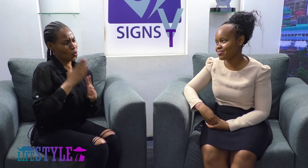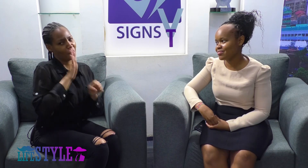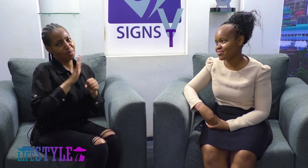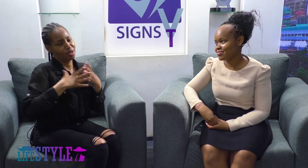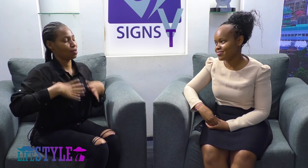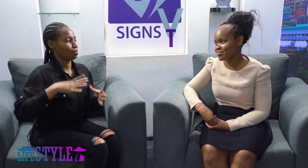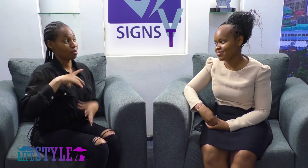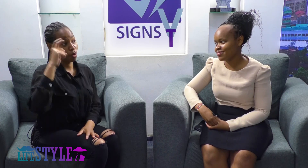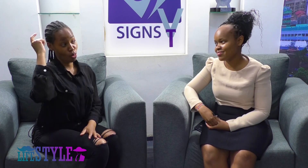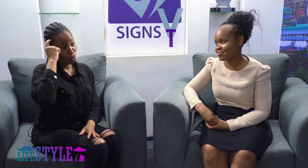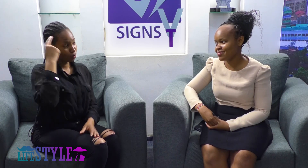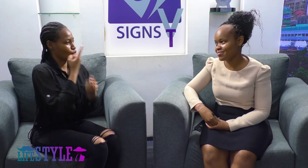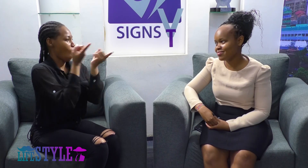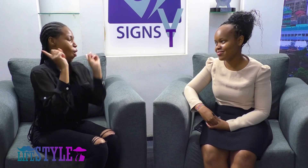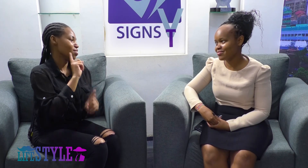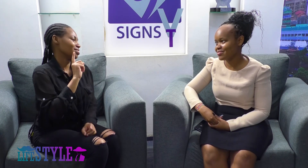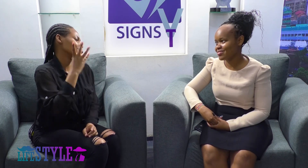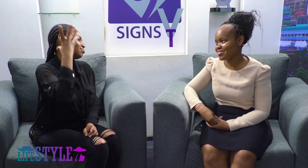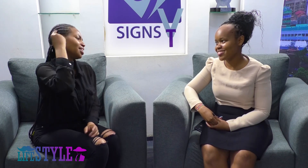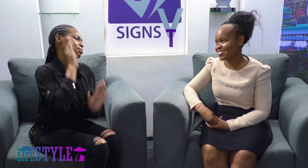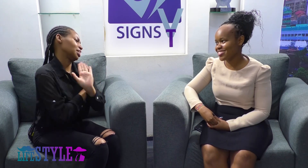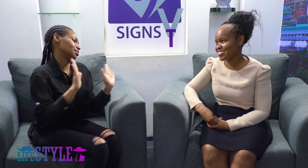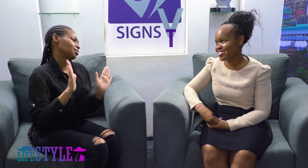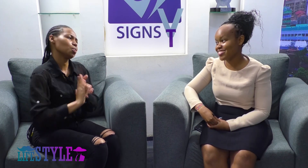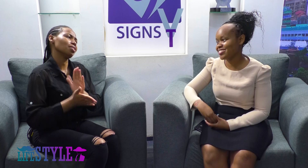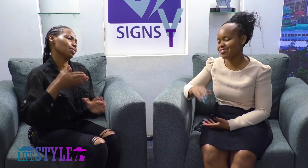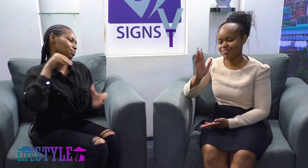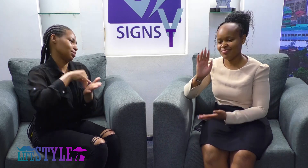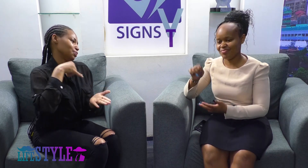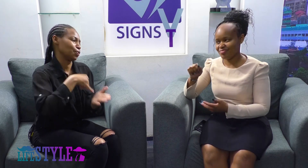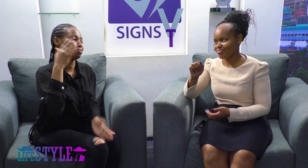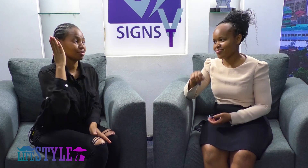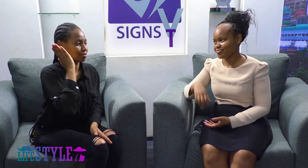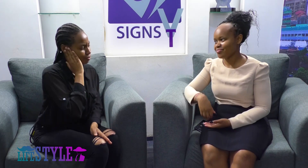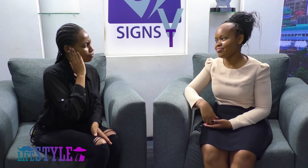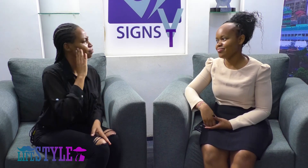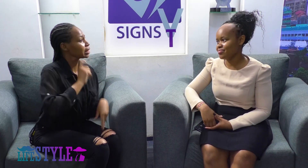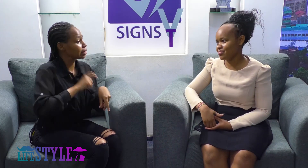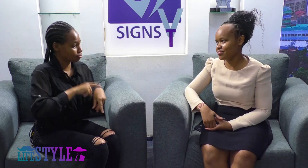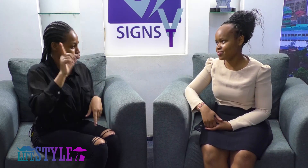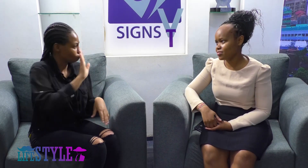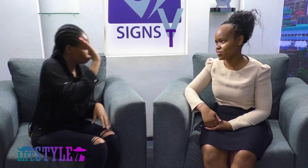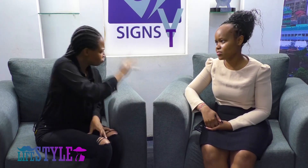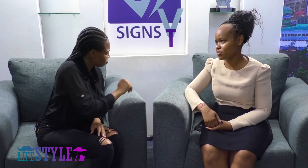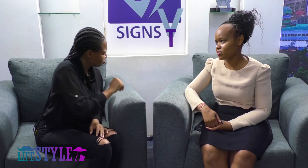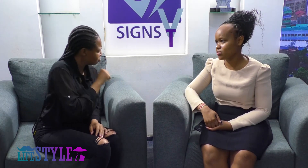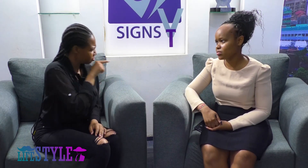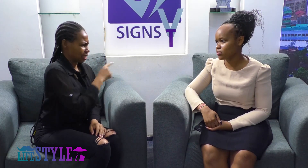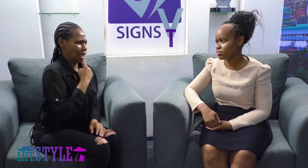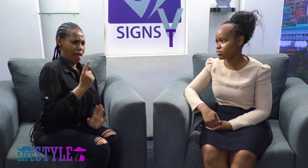said you've walked and you've met people and they think that you have negative attitude, not knowing that you are a deaf